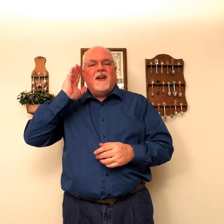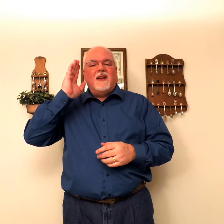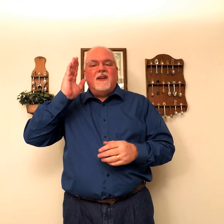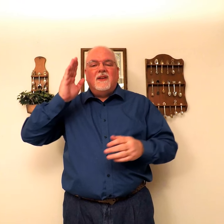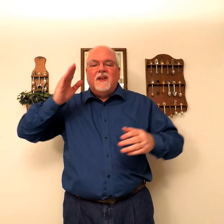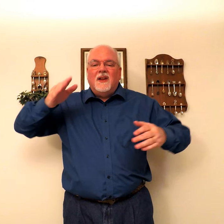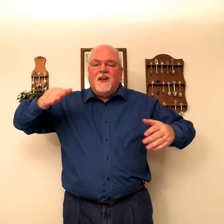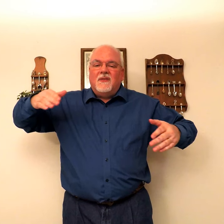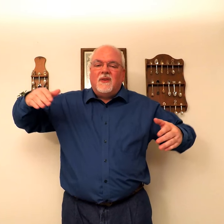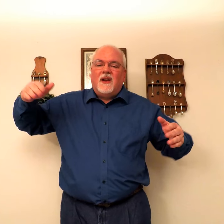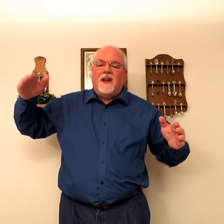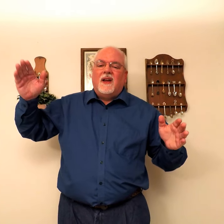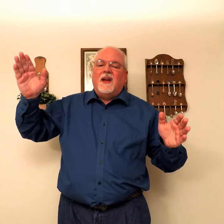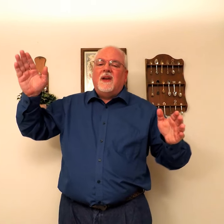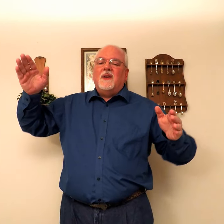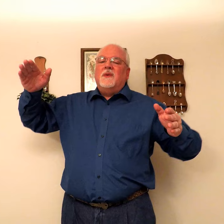I'll fly